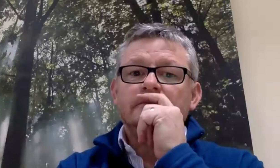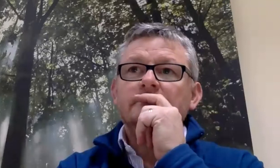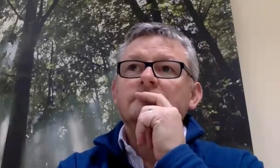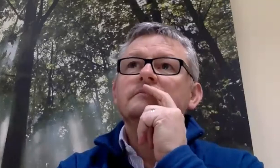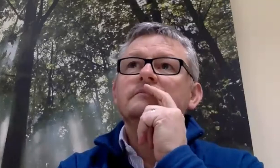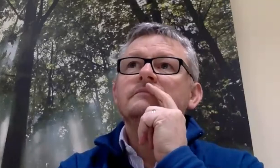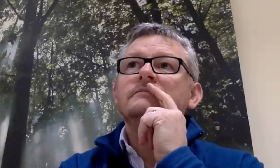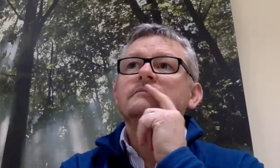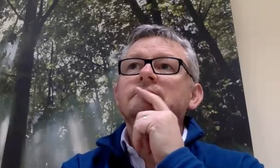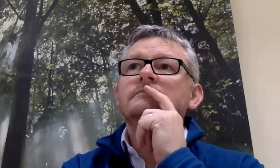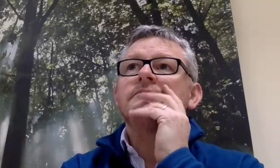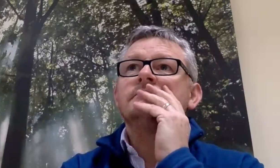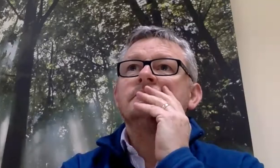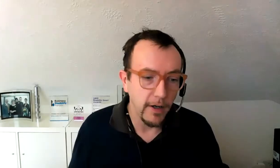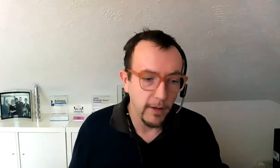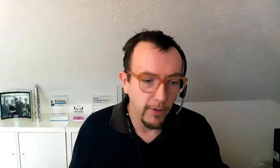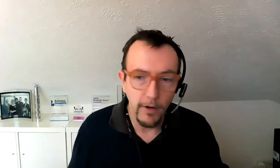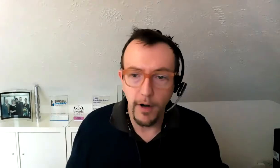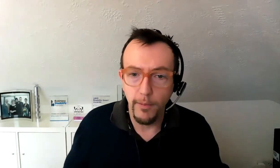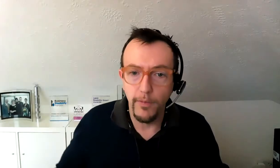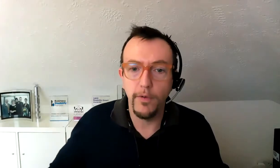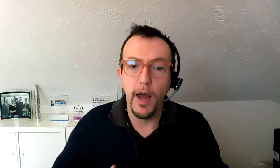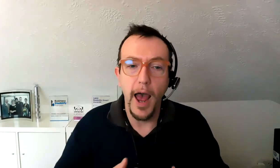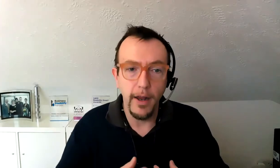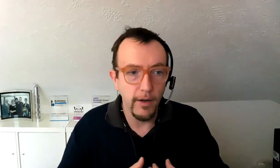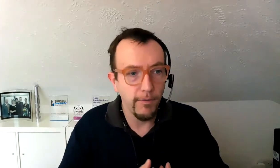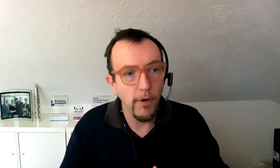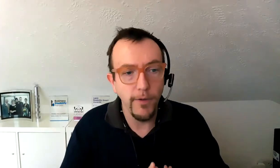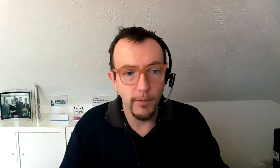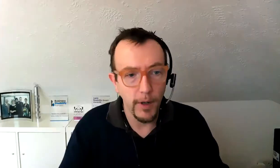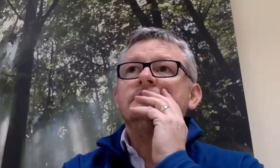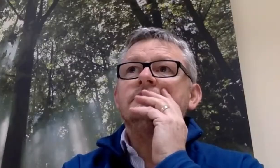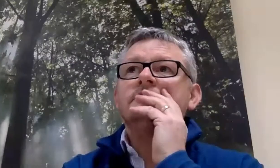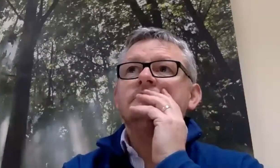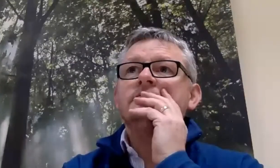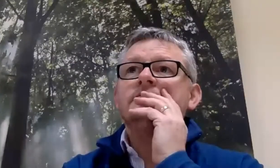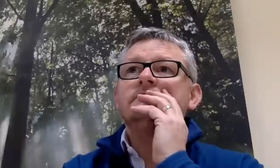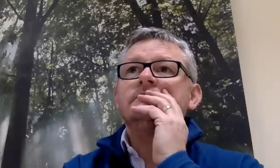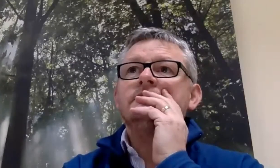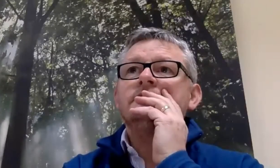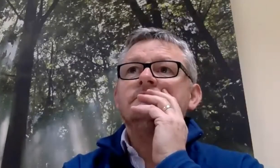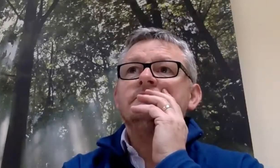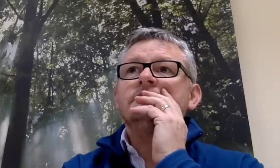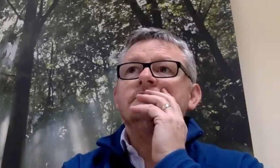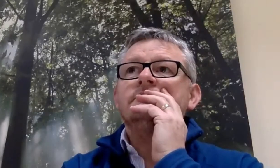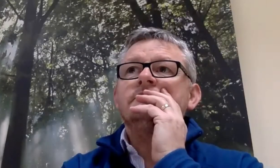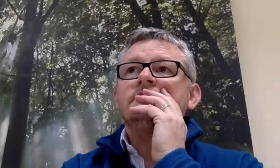is creating programs and involving people who are deaf and disabled in the creation